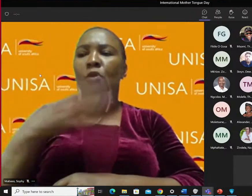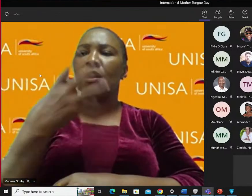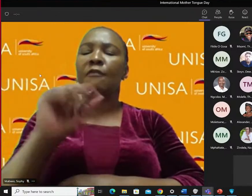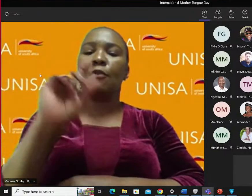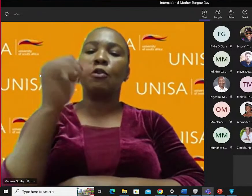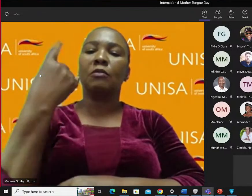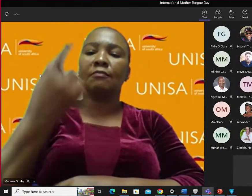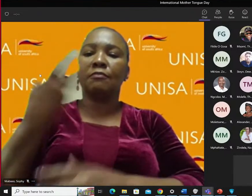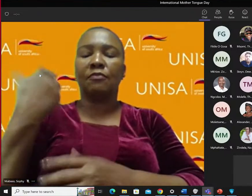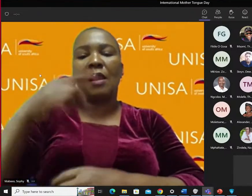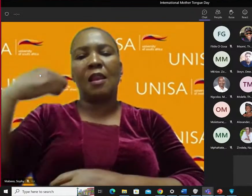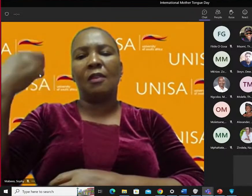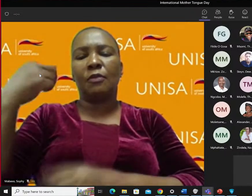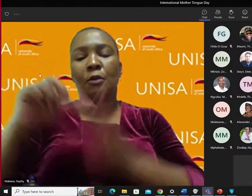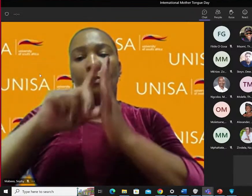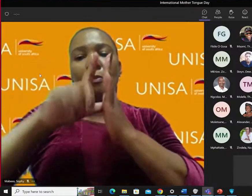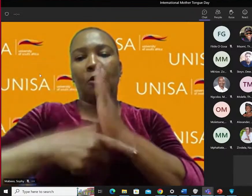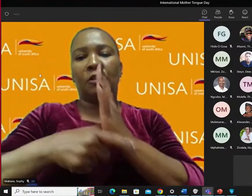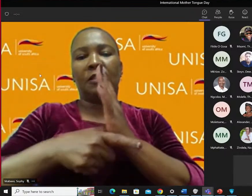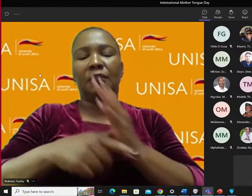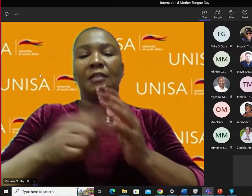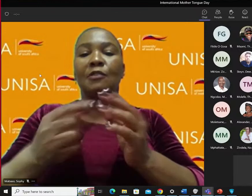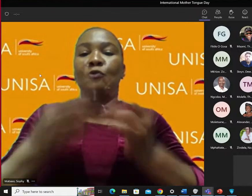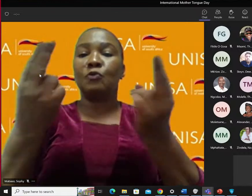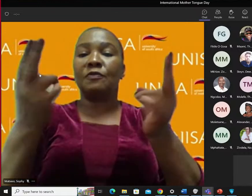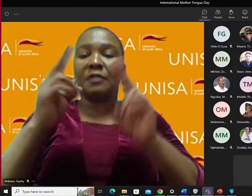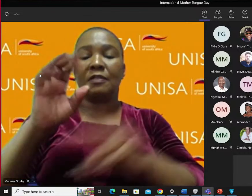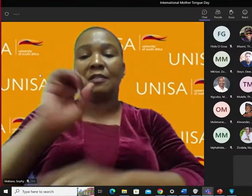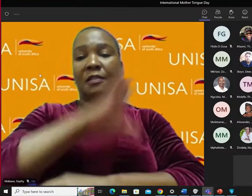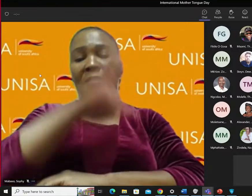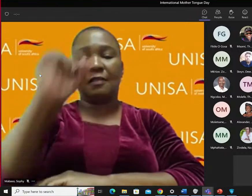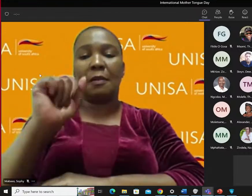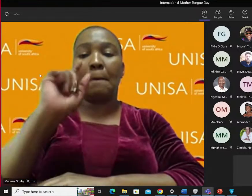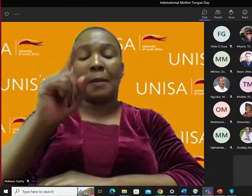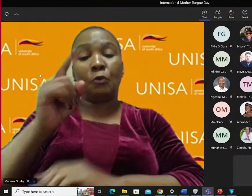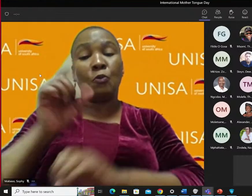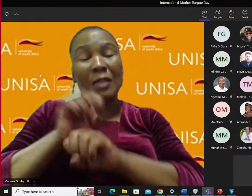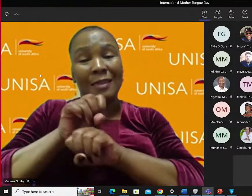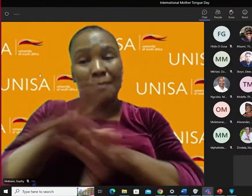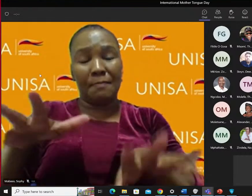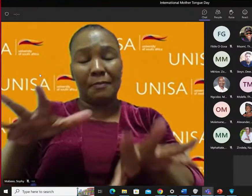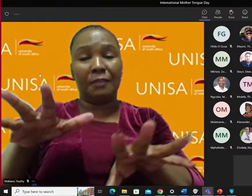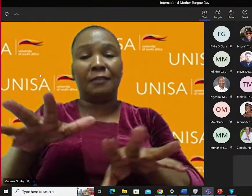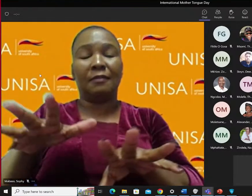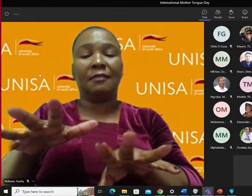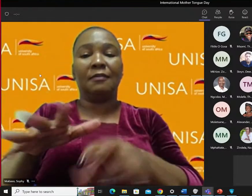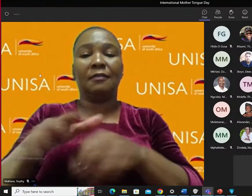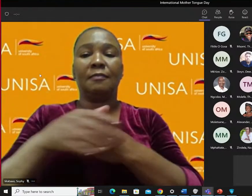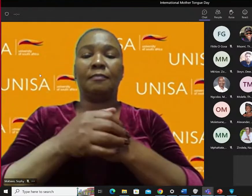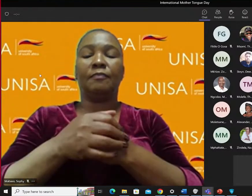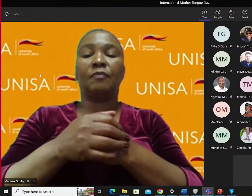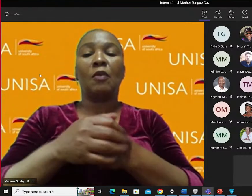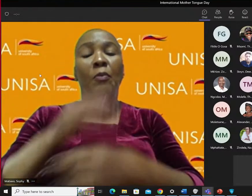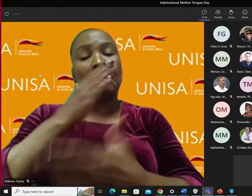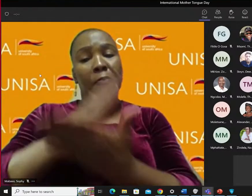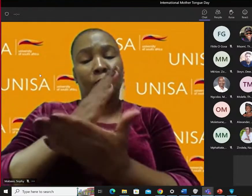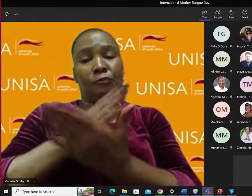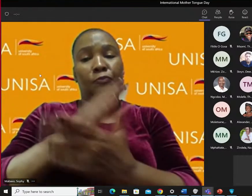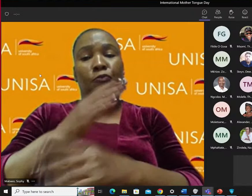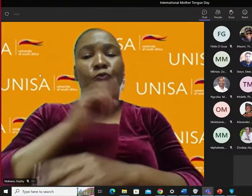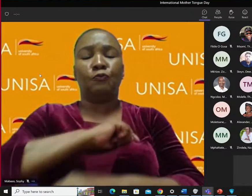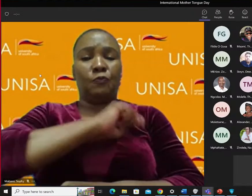a language policy at UNISA, we implement it. We make sure that